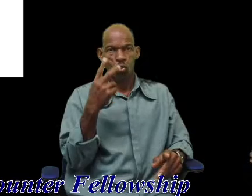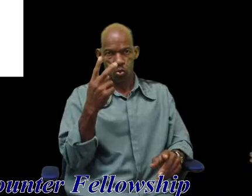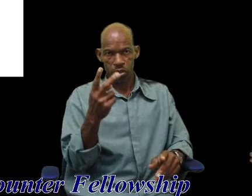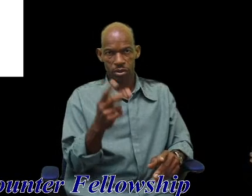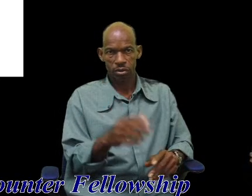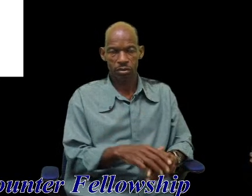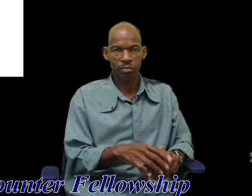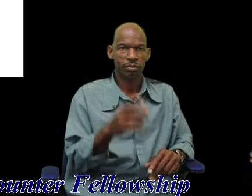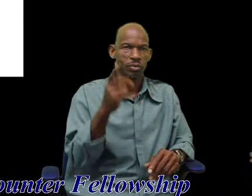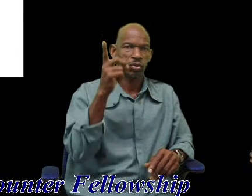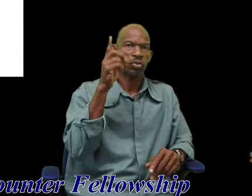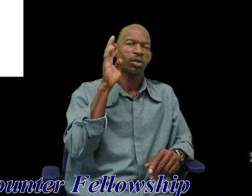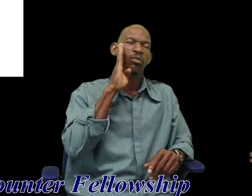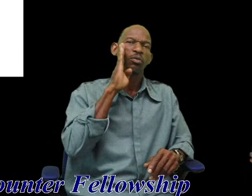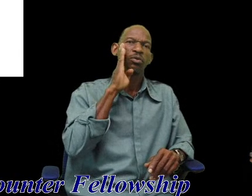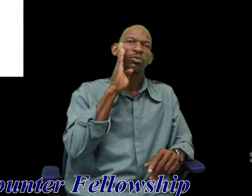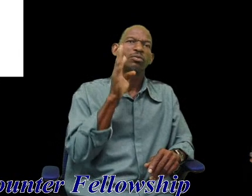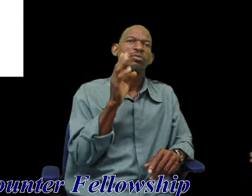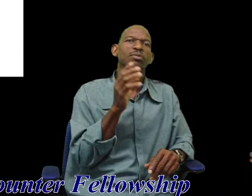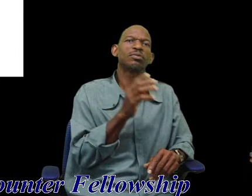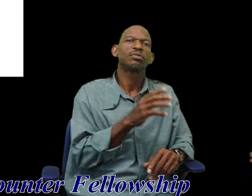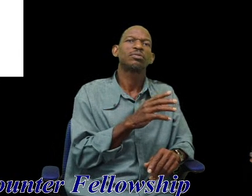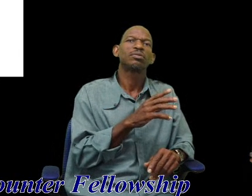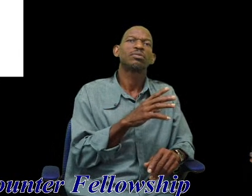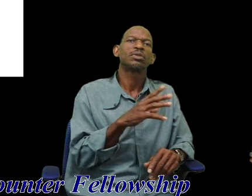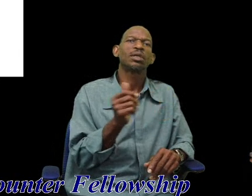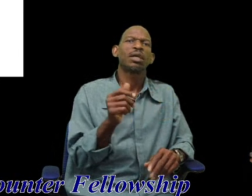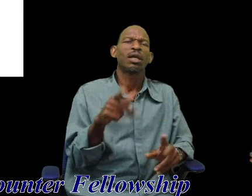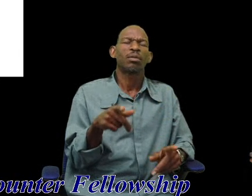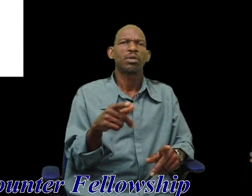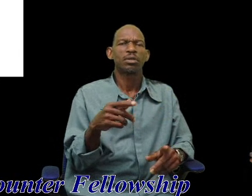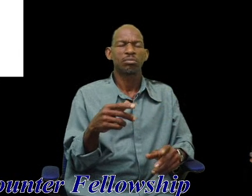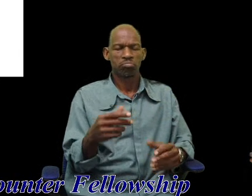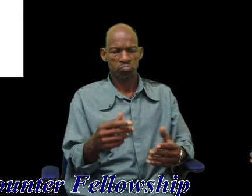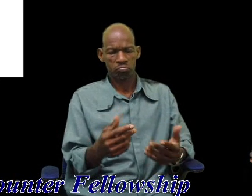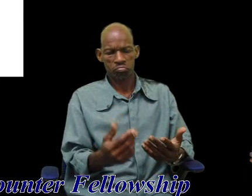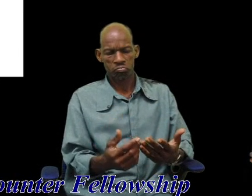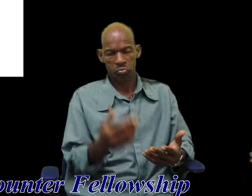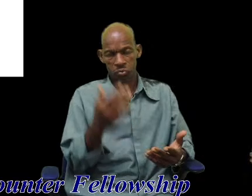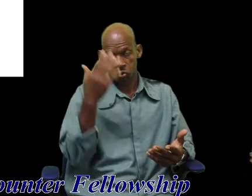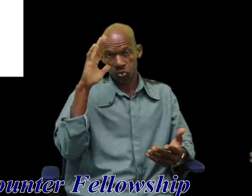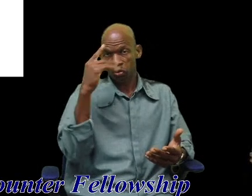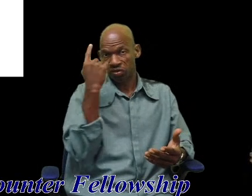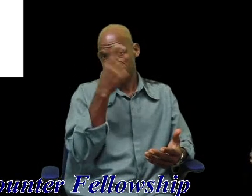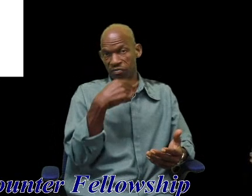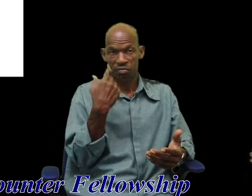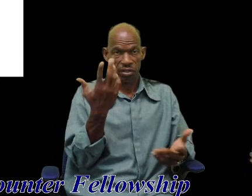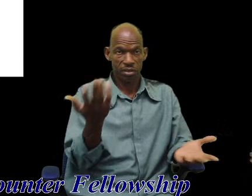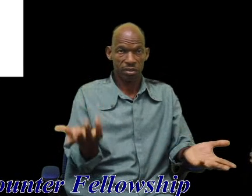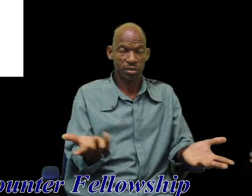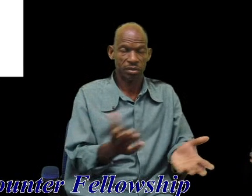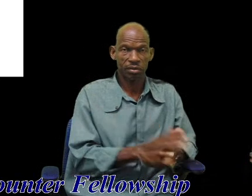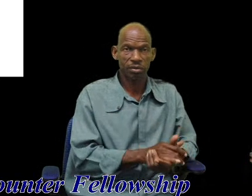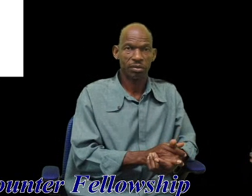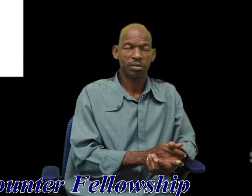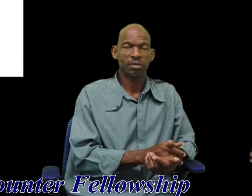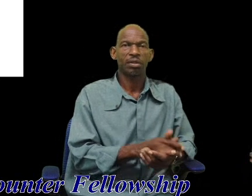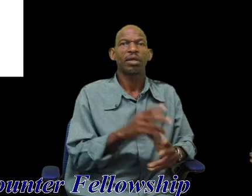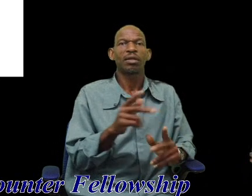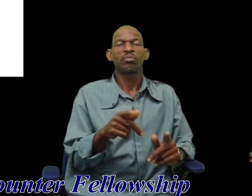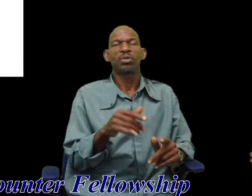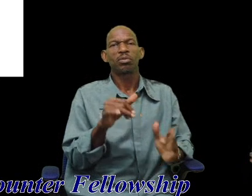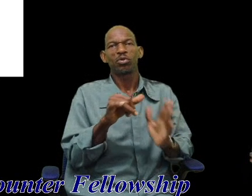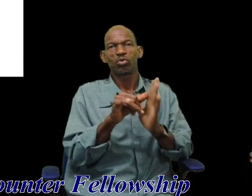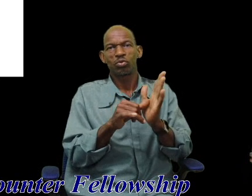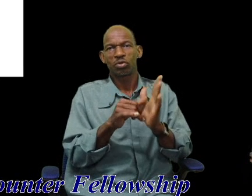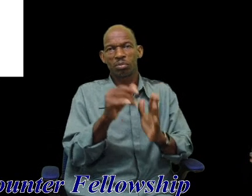Donna, and I have somebody else. I'm not seeing that person's face, and I'm sure people on YouTube and so on, and